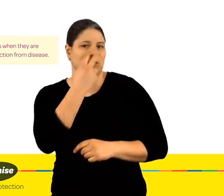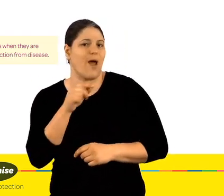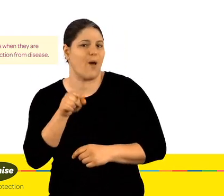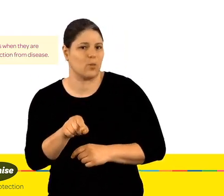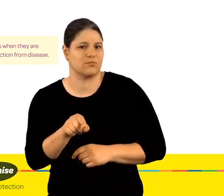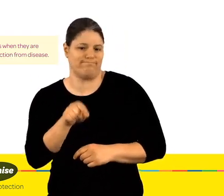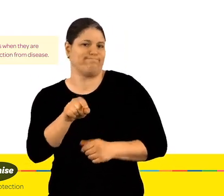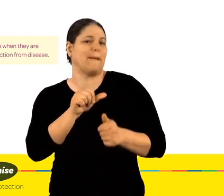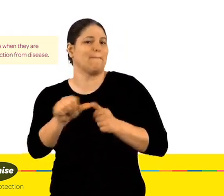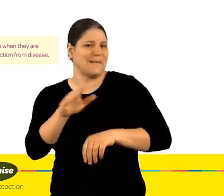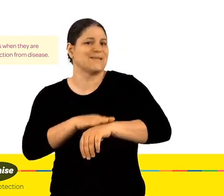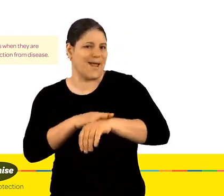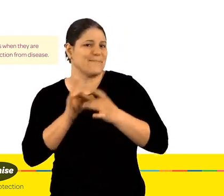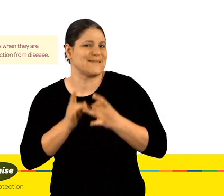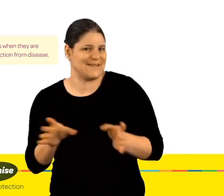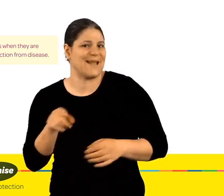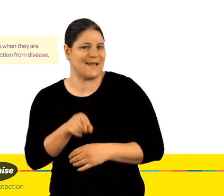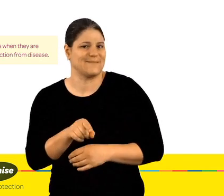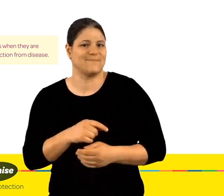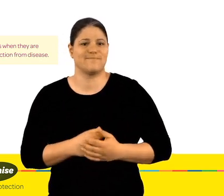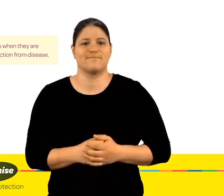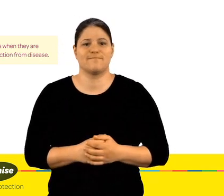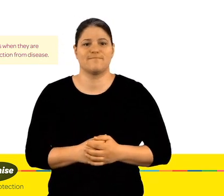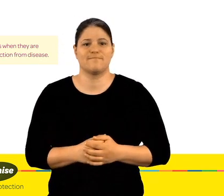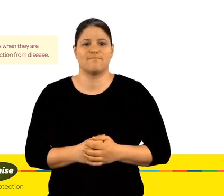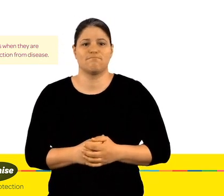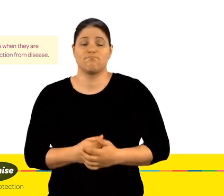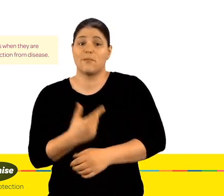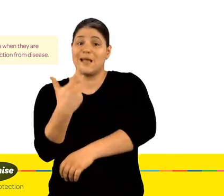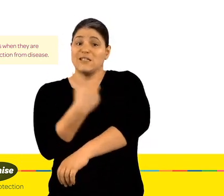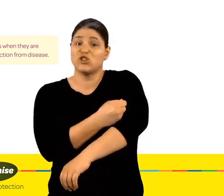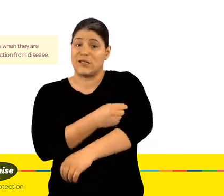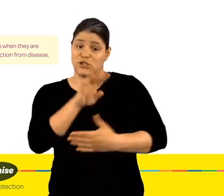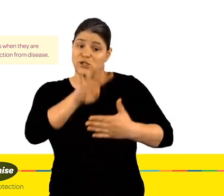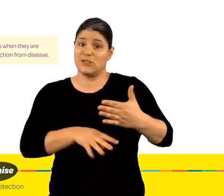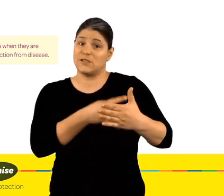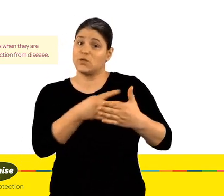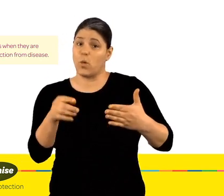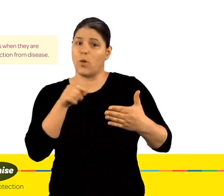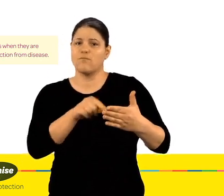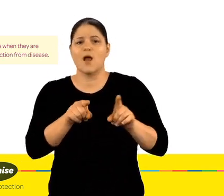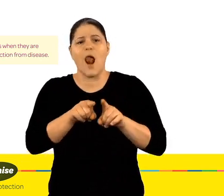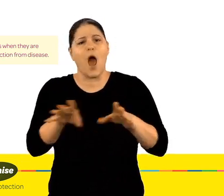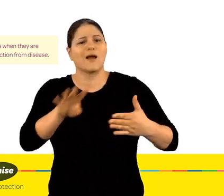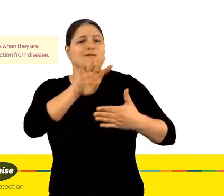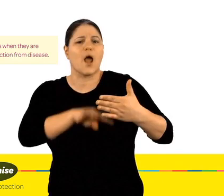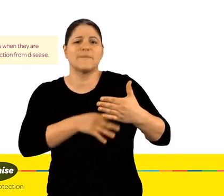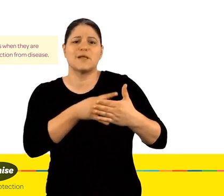disease. The National Immunisation